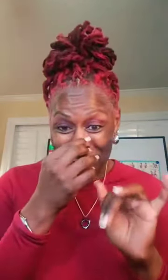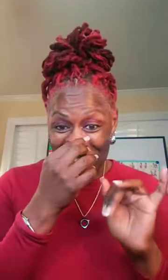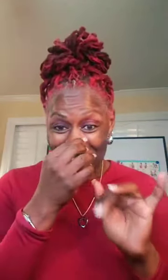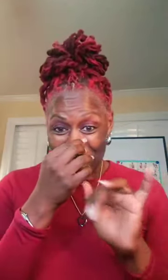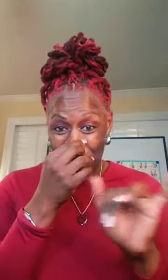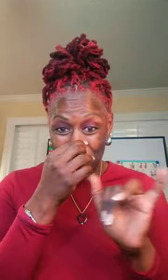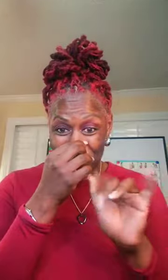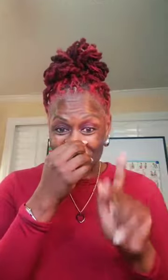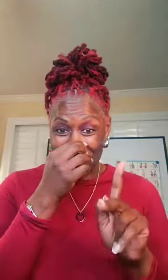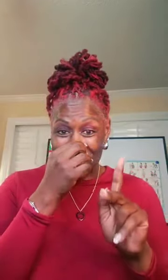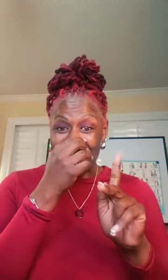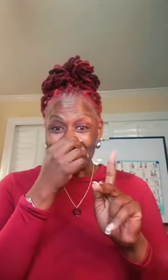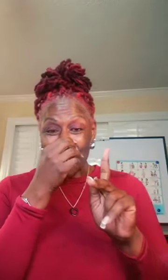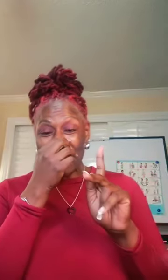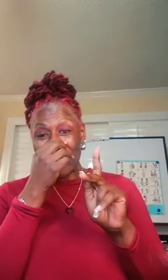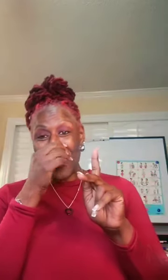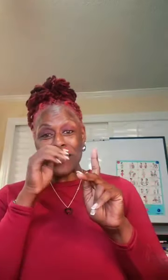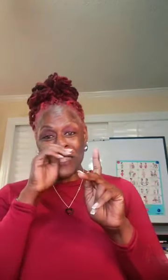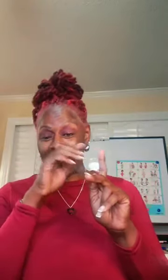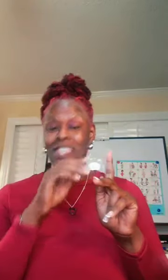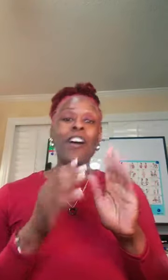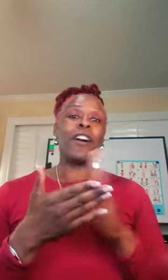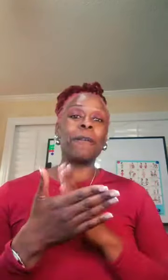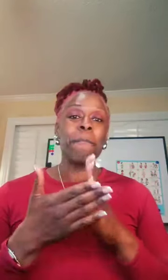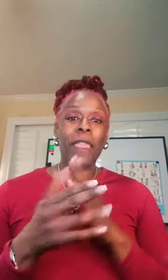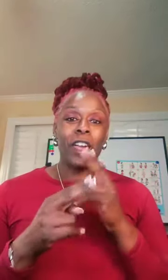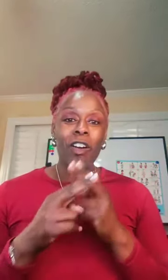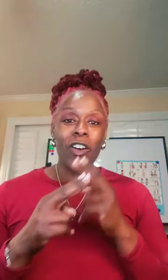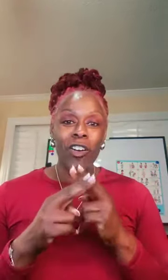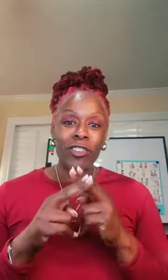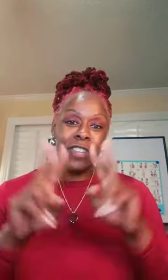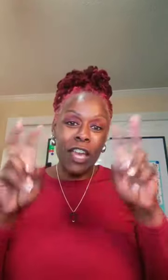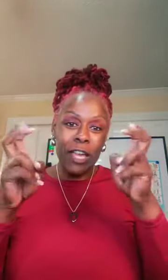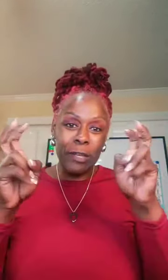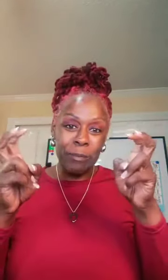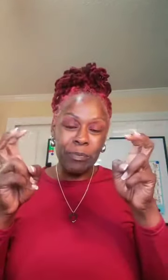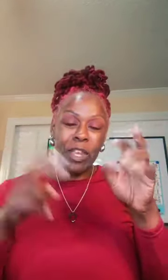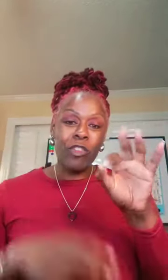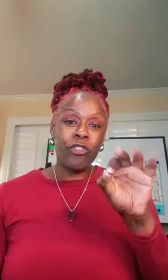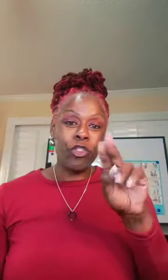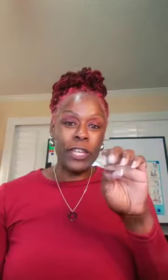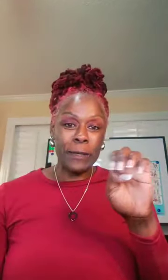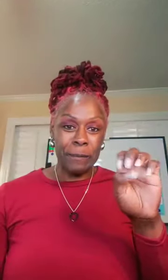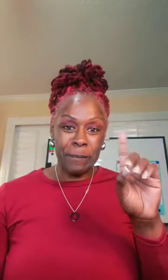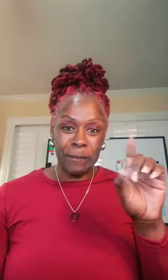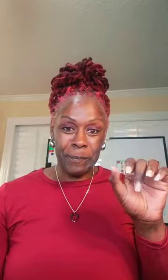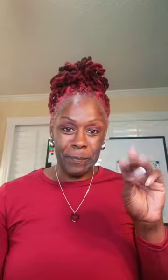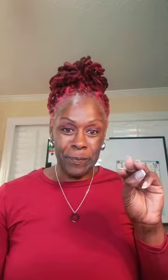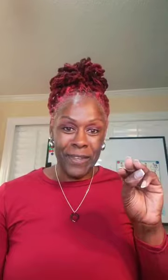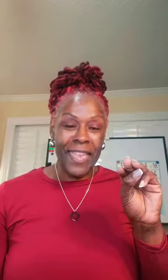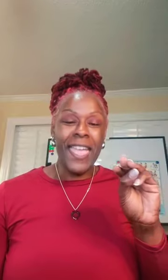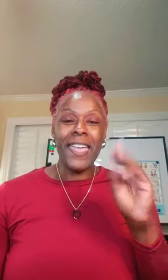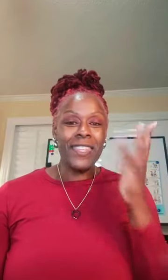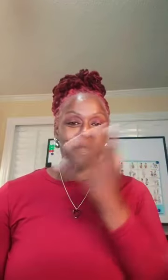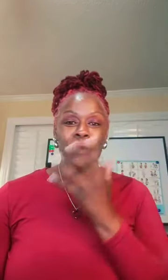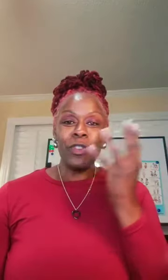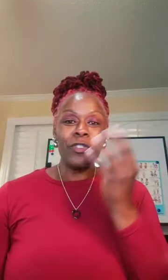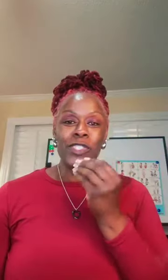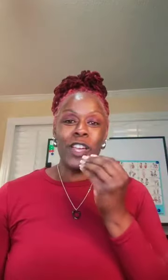That same person. So he has this song called Freedom. And it's a beautiful song.